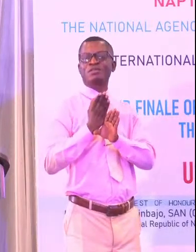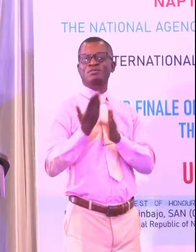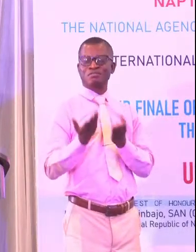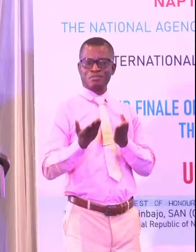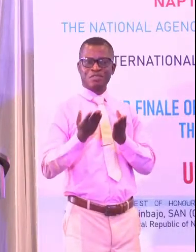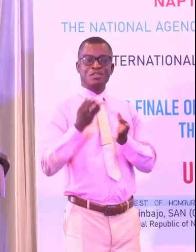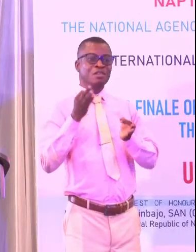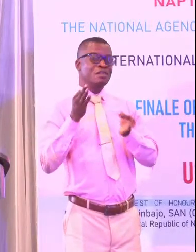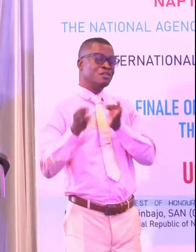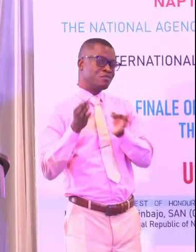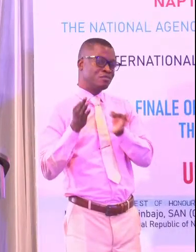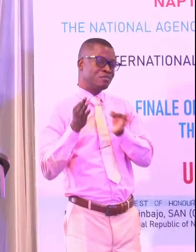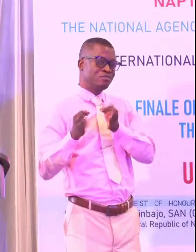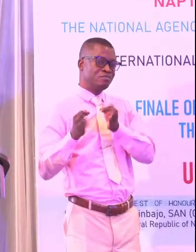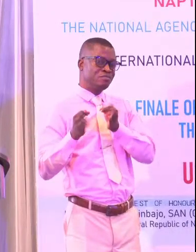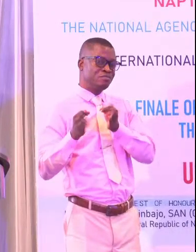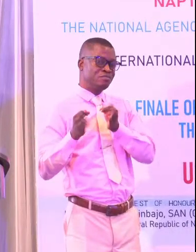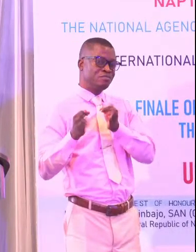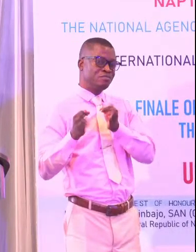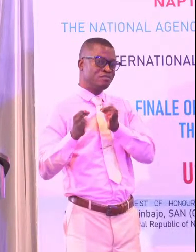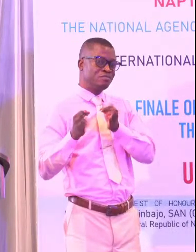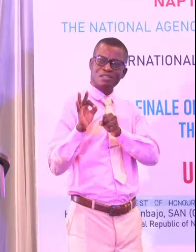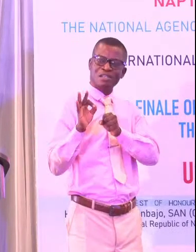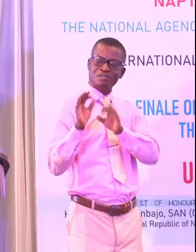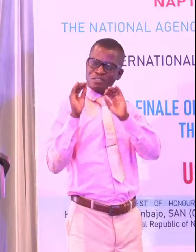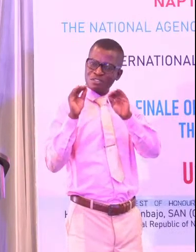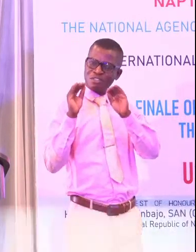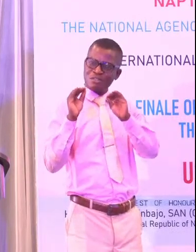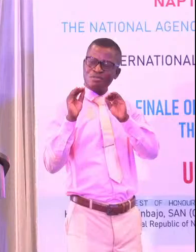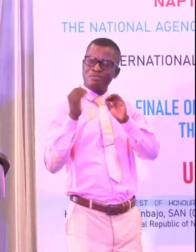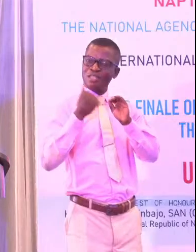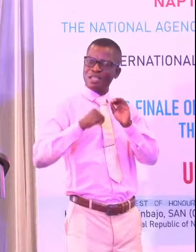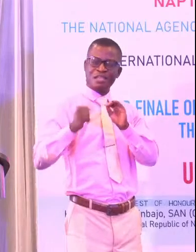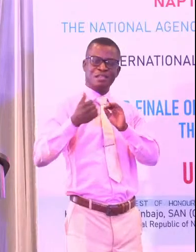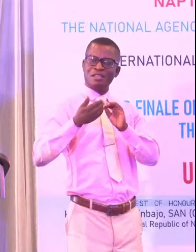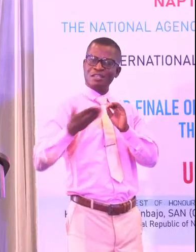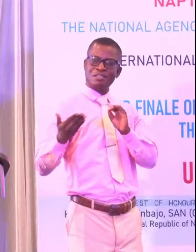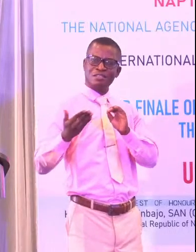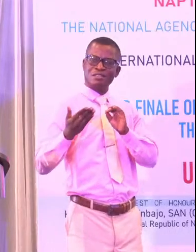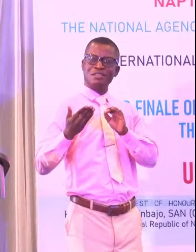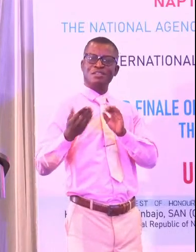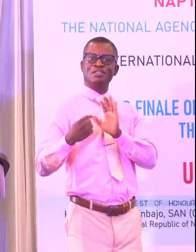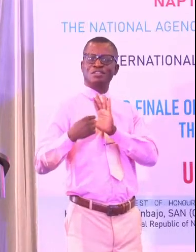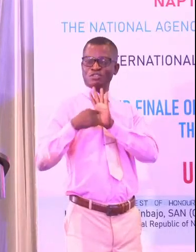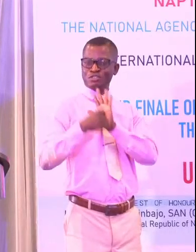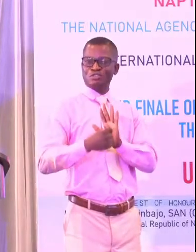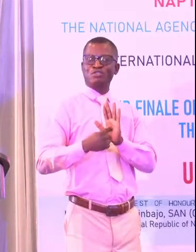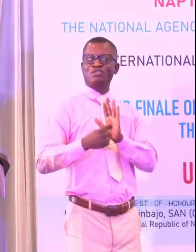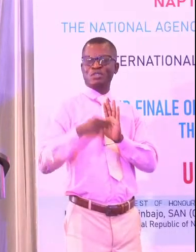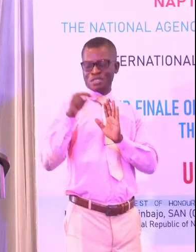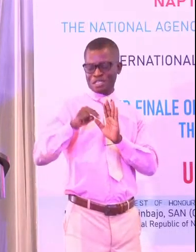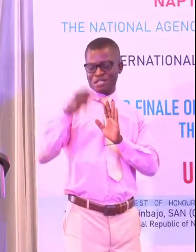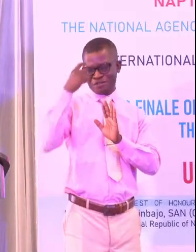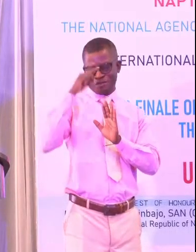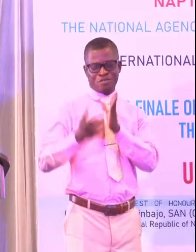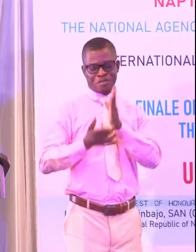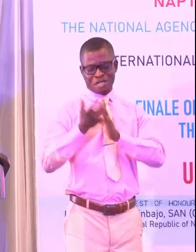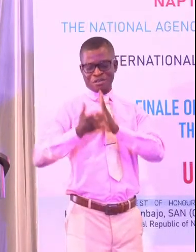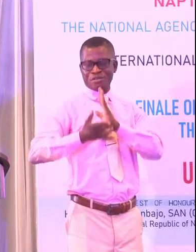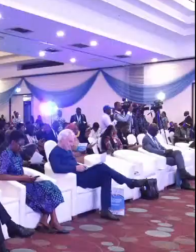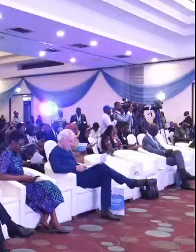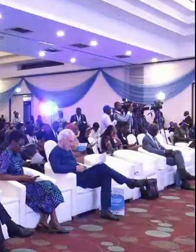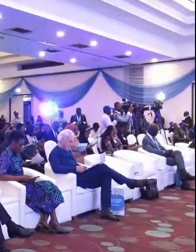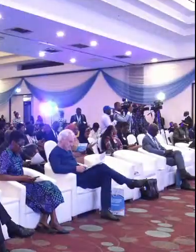If the COVID-19 pandemic has taught us anything, it is the reinforcement of the need for digital channel of